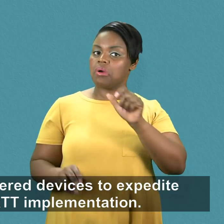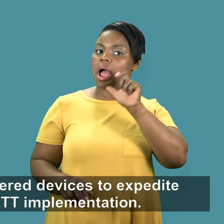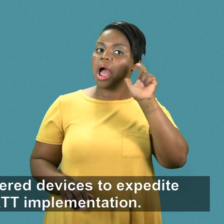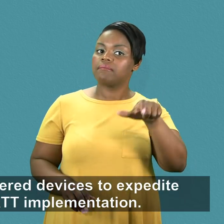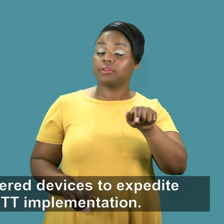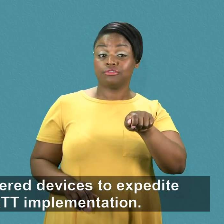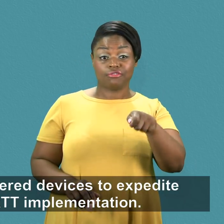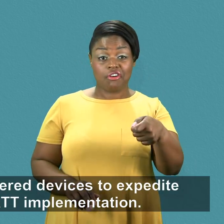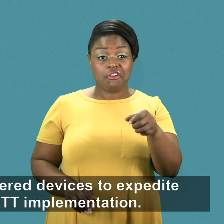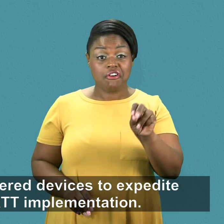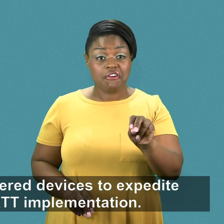implementation.